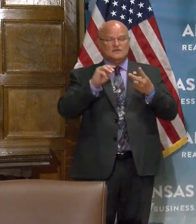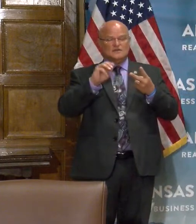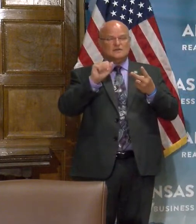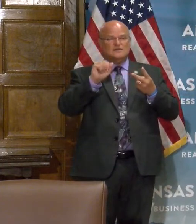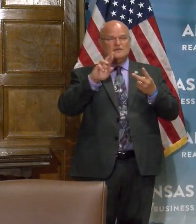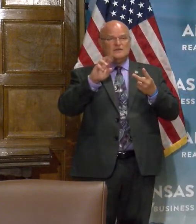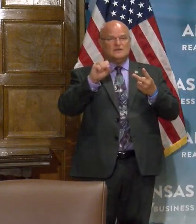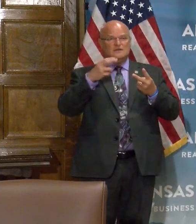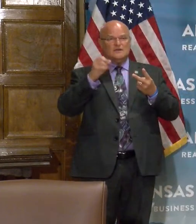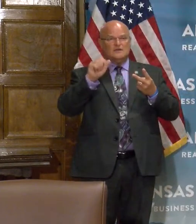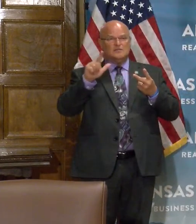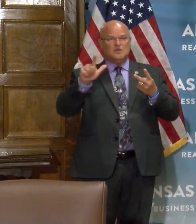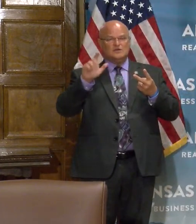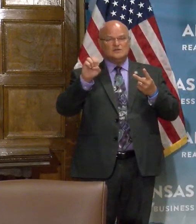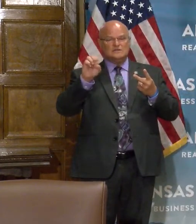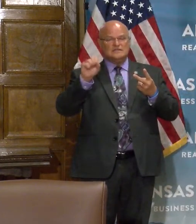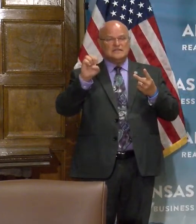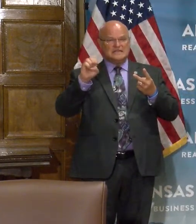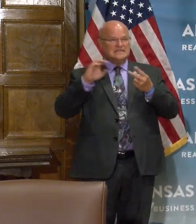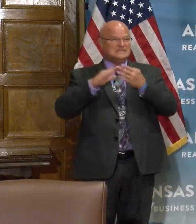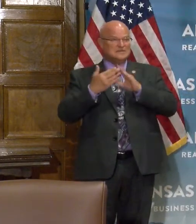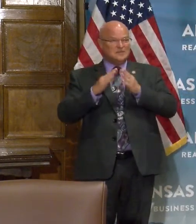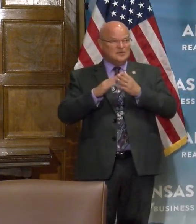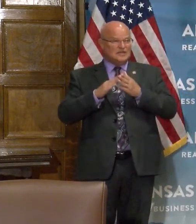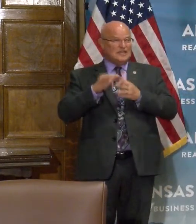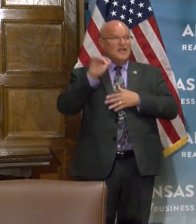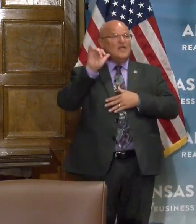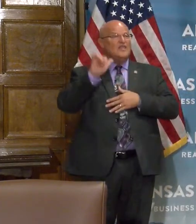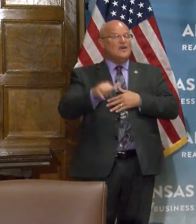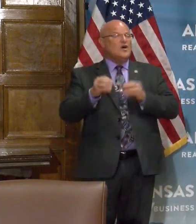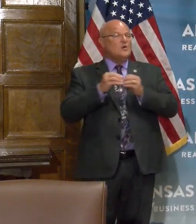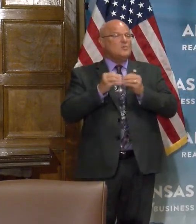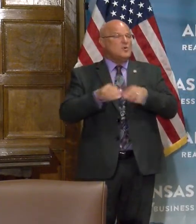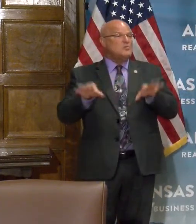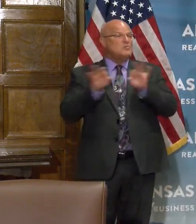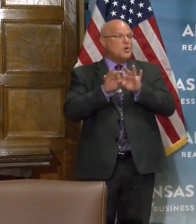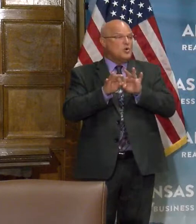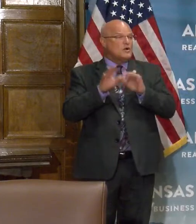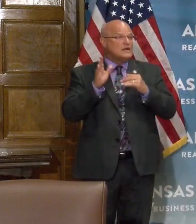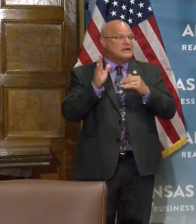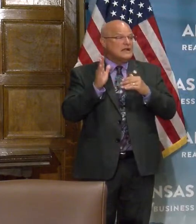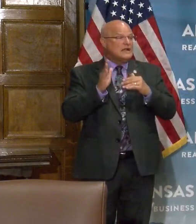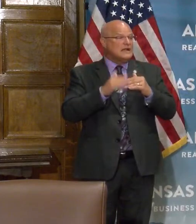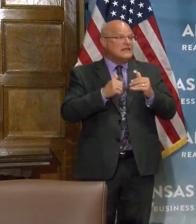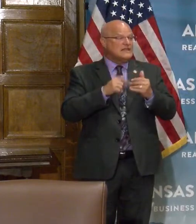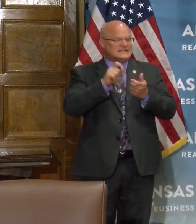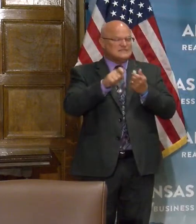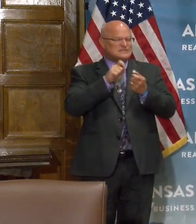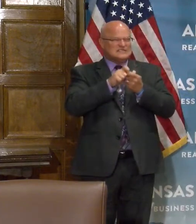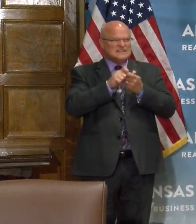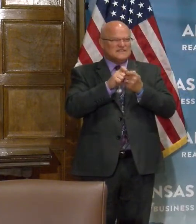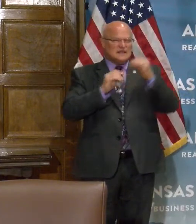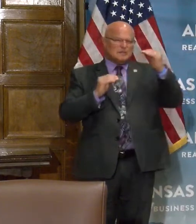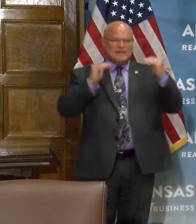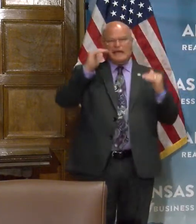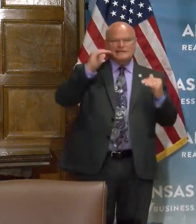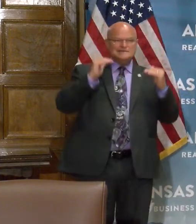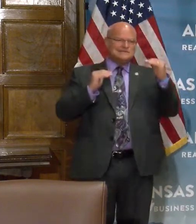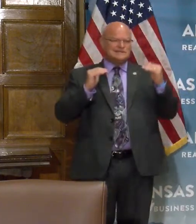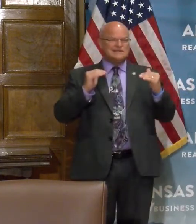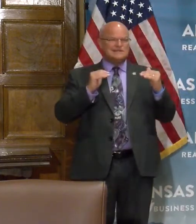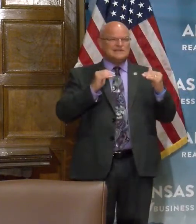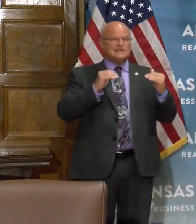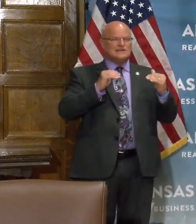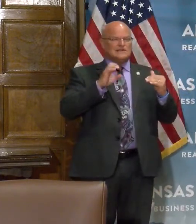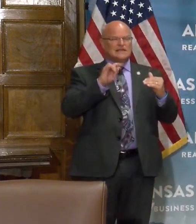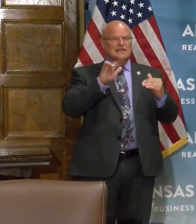community, et cetera. Those have been more important to us than specifically balancing it across